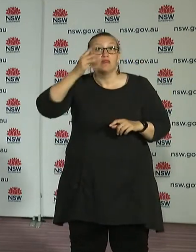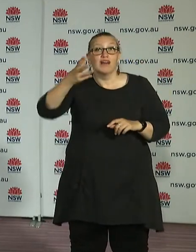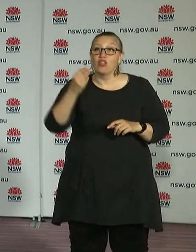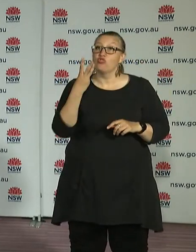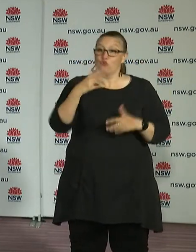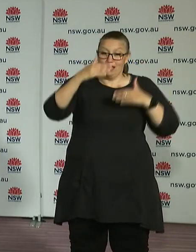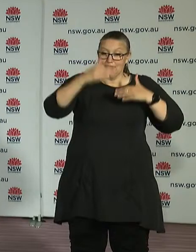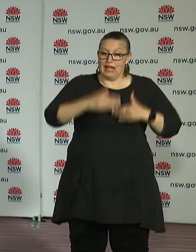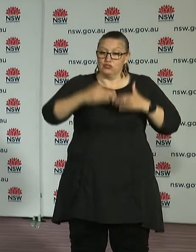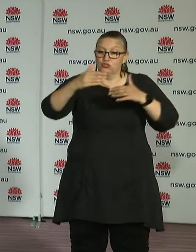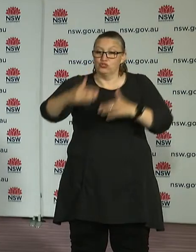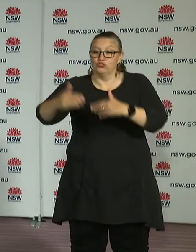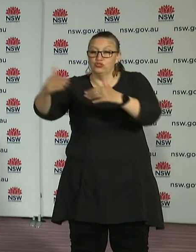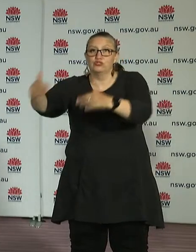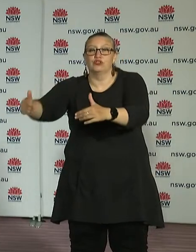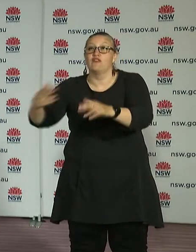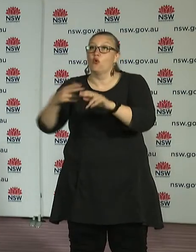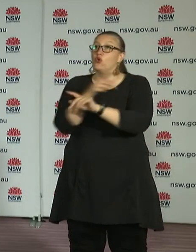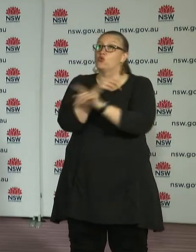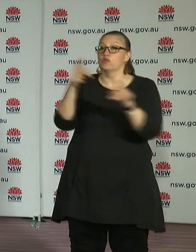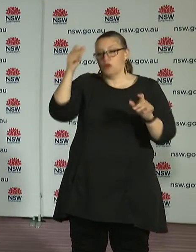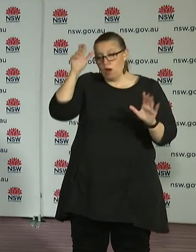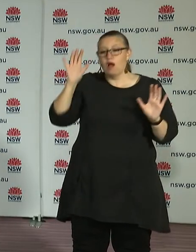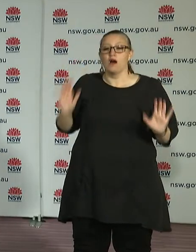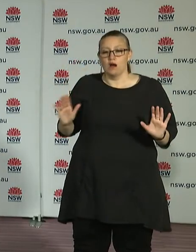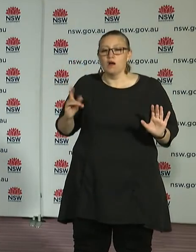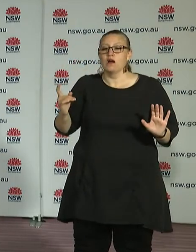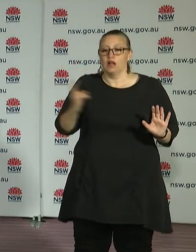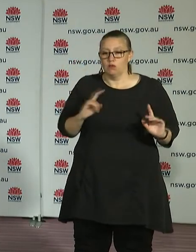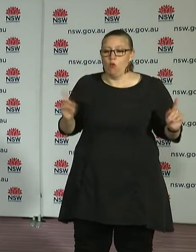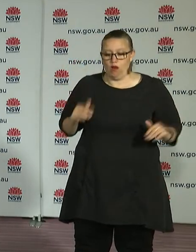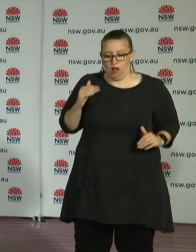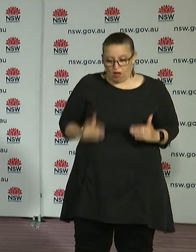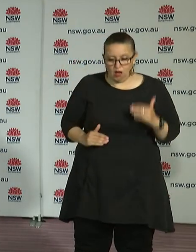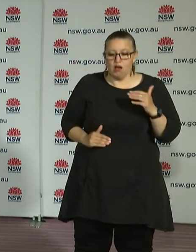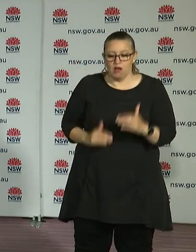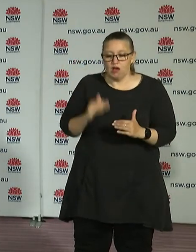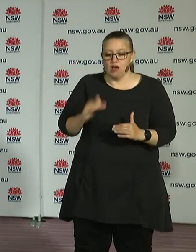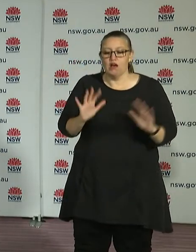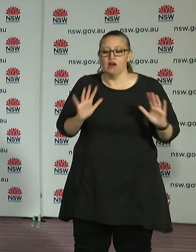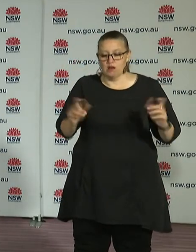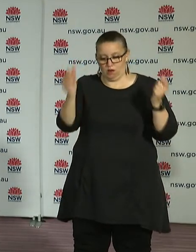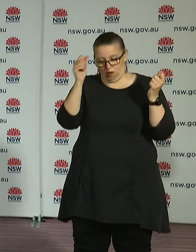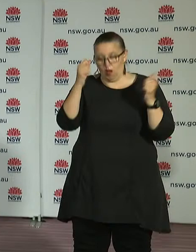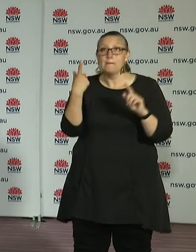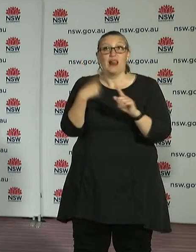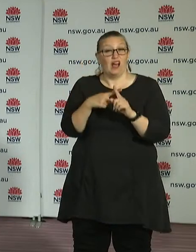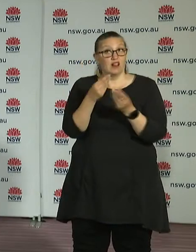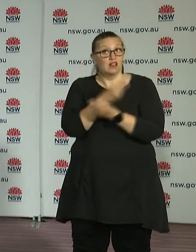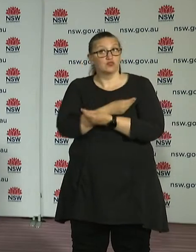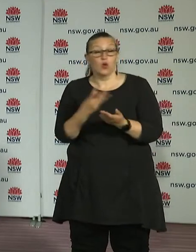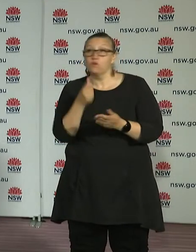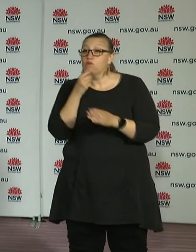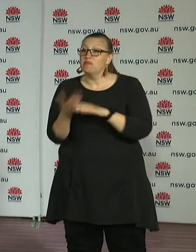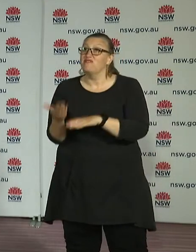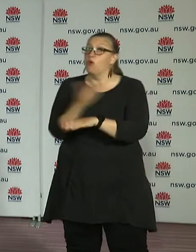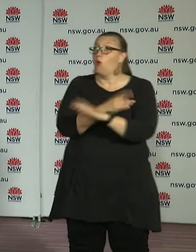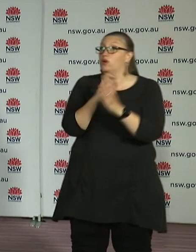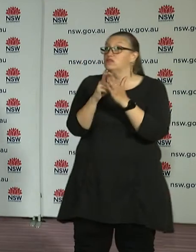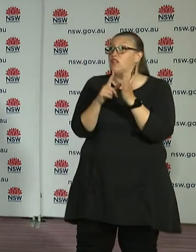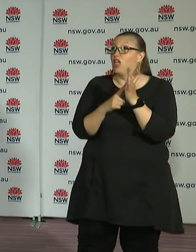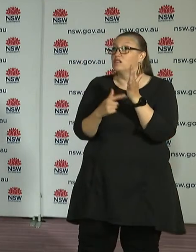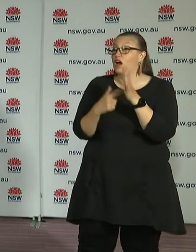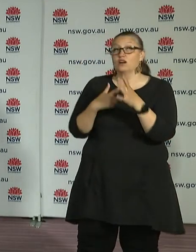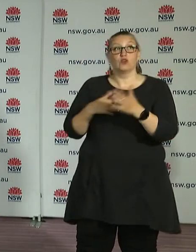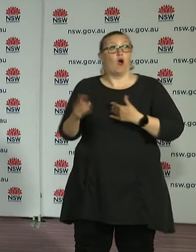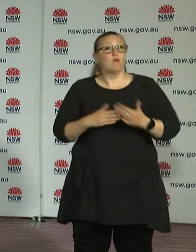everybody certainty, but also to reassure you that our expectations are pretty much what they were pre-Delta, and everybody coped really well.